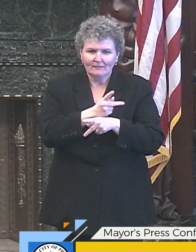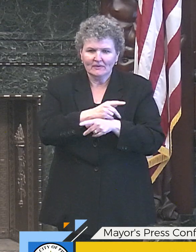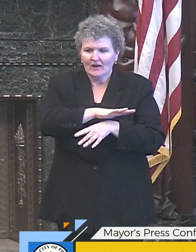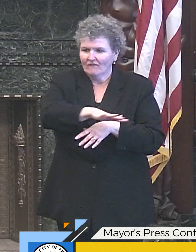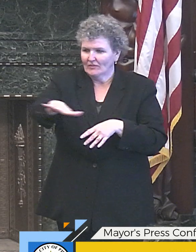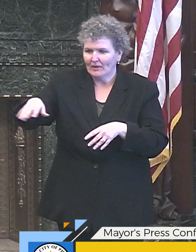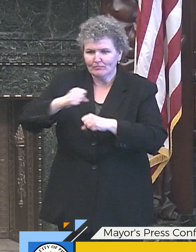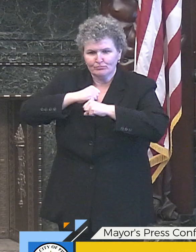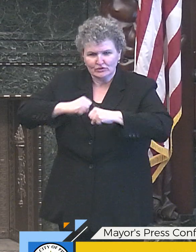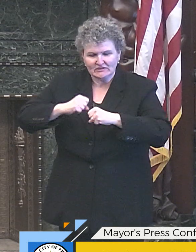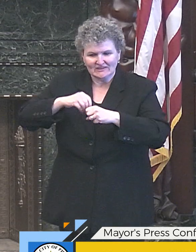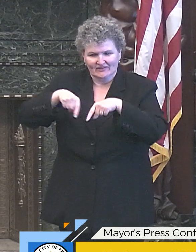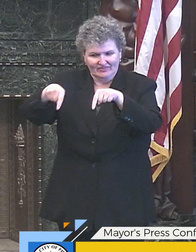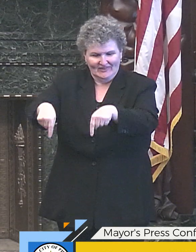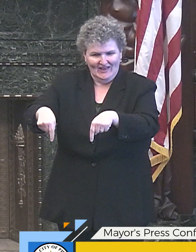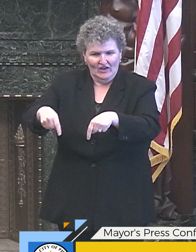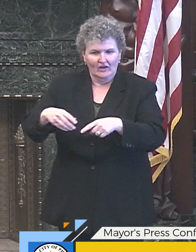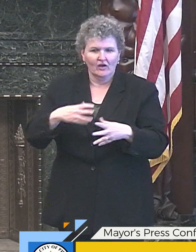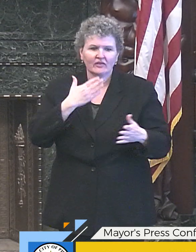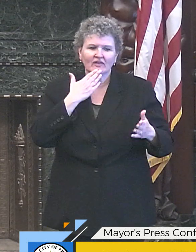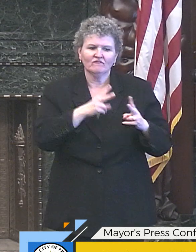Excellent. Thank you very much. Yep.